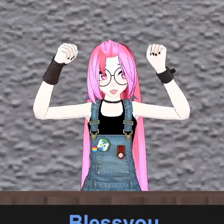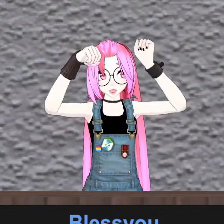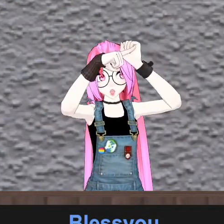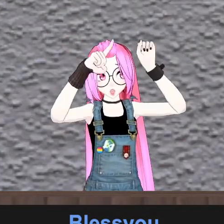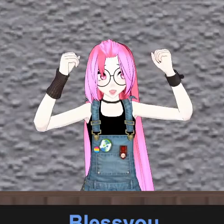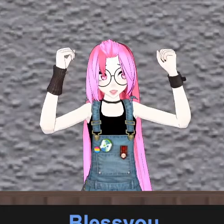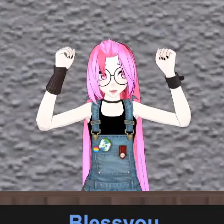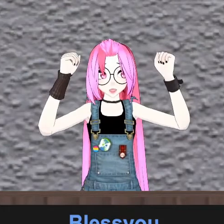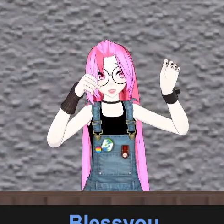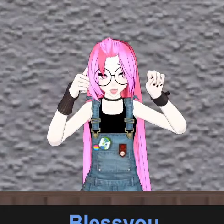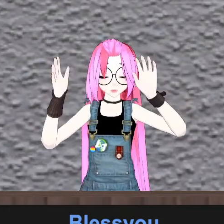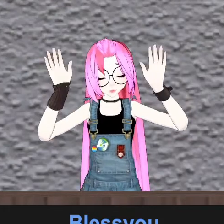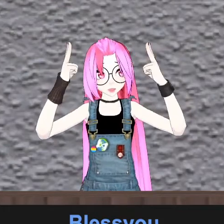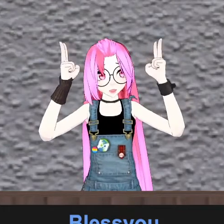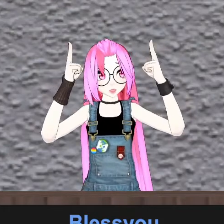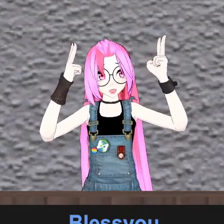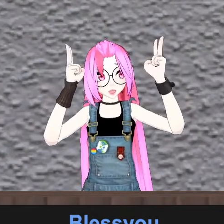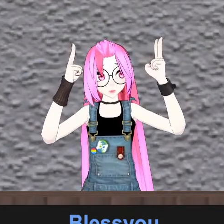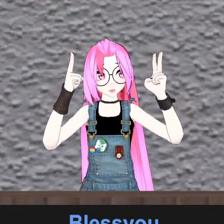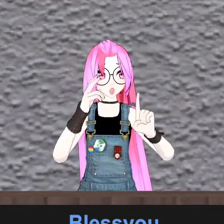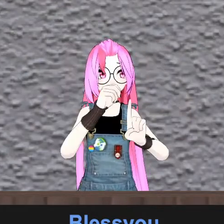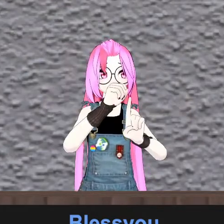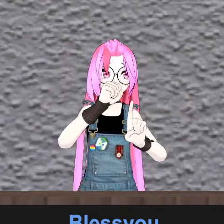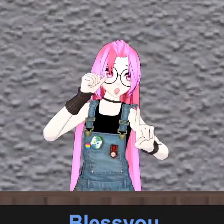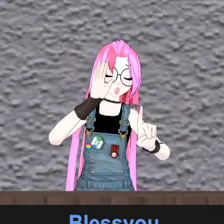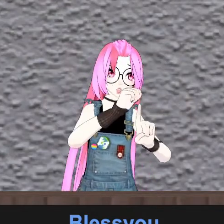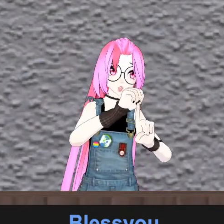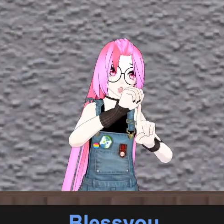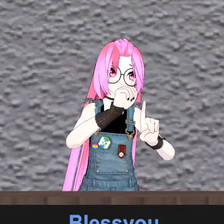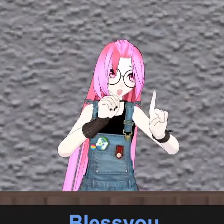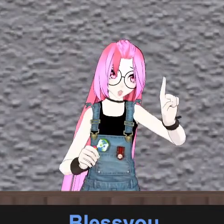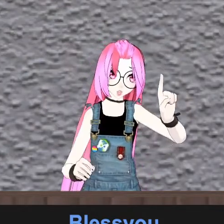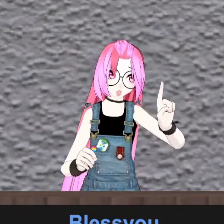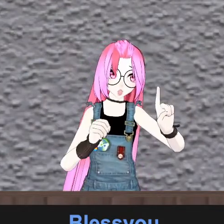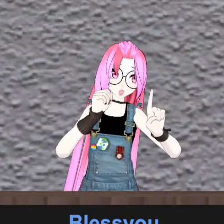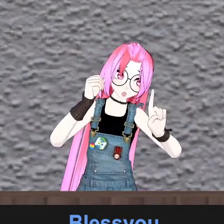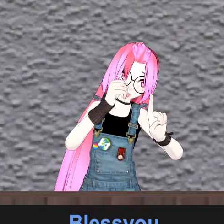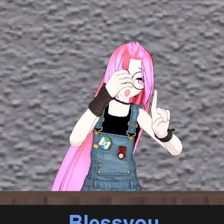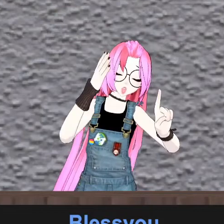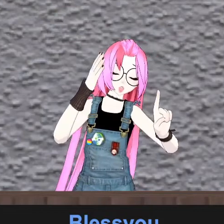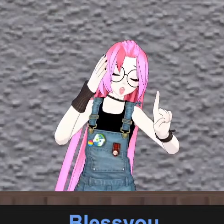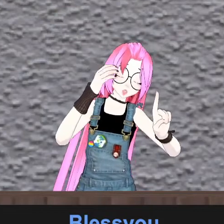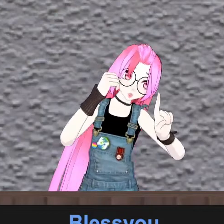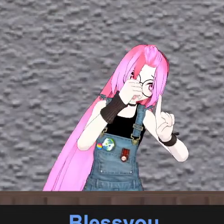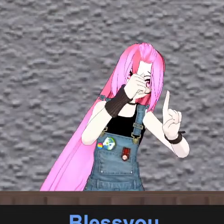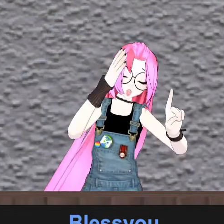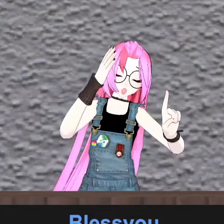emergency with an E hand, so it's similar to that, but with a P. And then attack. So this is a person, and attack is like you're hitting and it